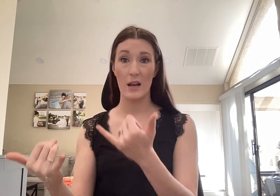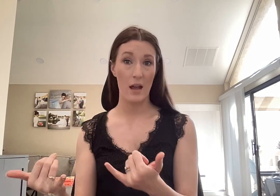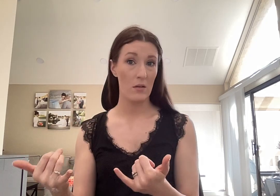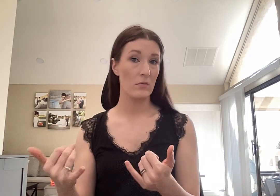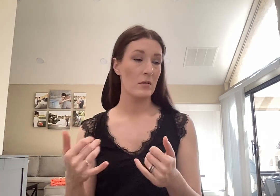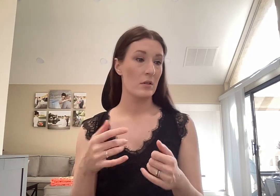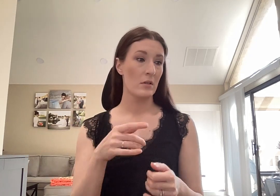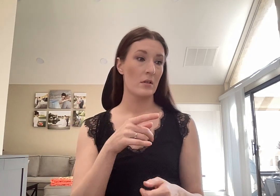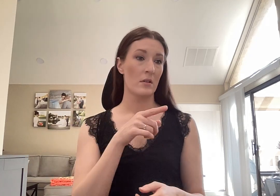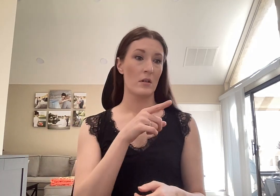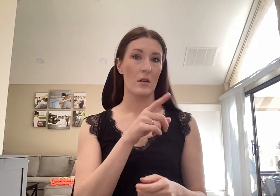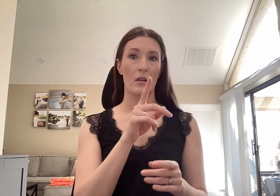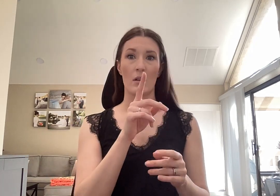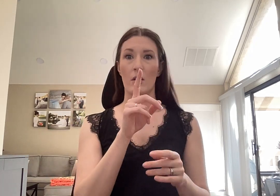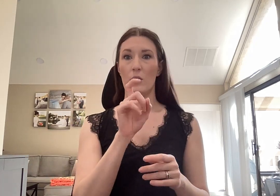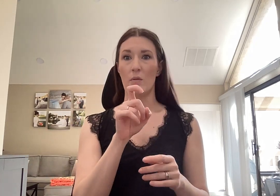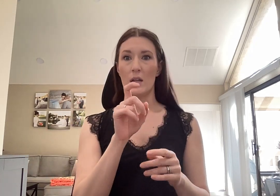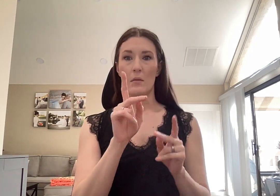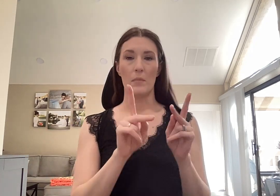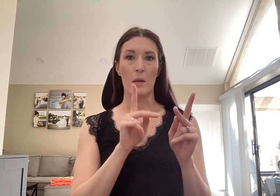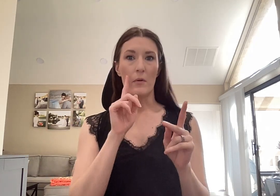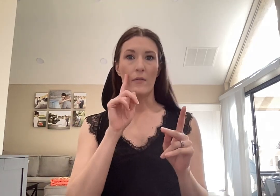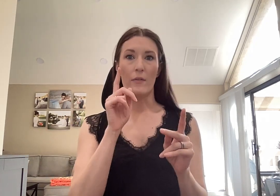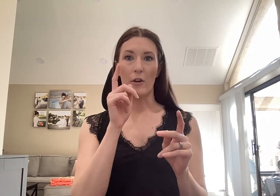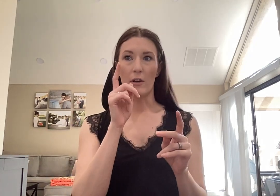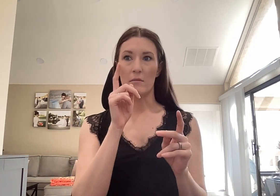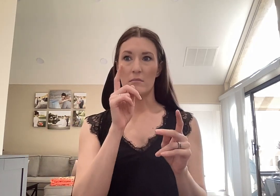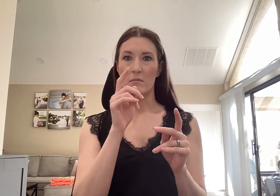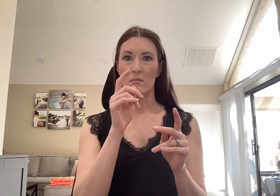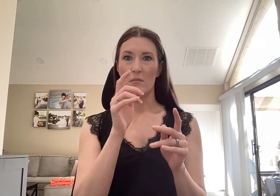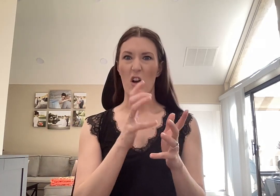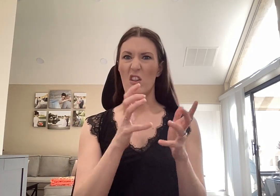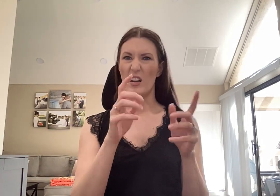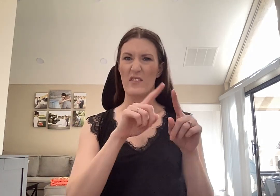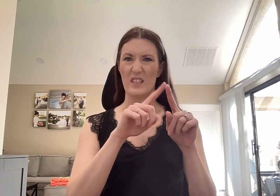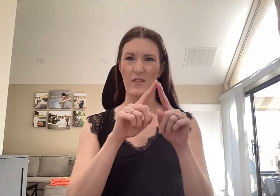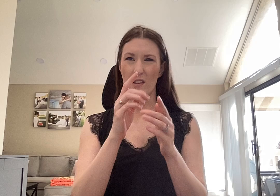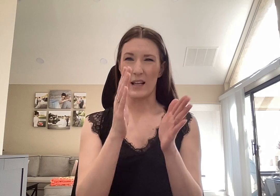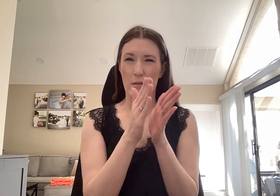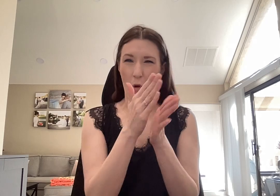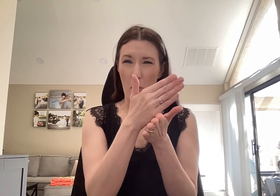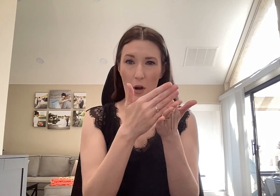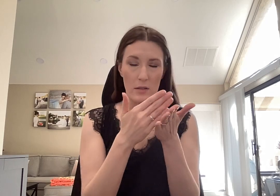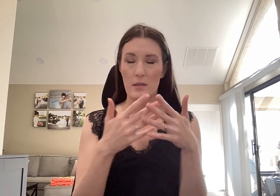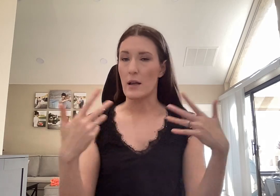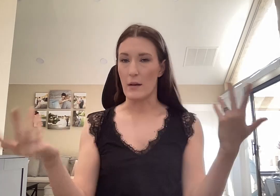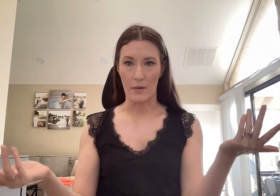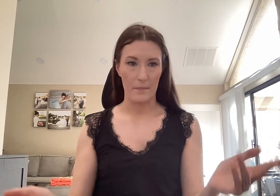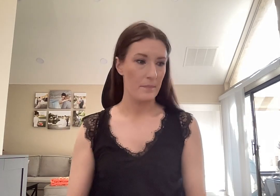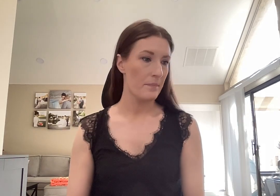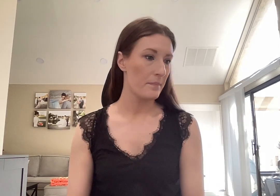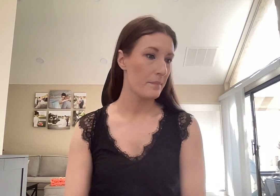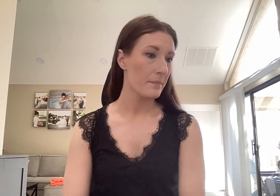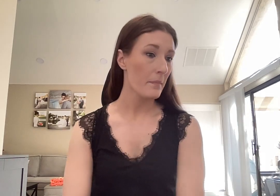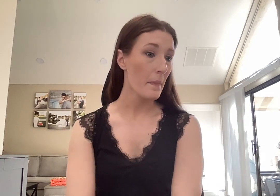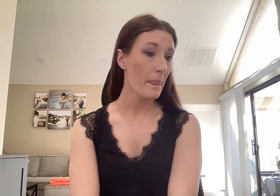now. You need people for a lot of different, like, small parts. I don't know.